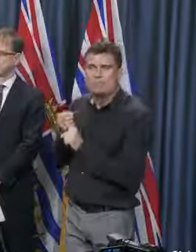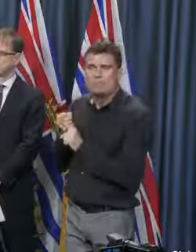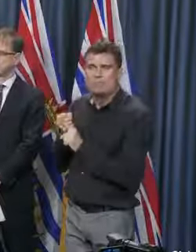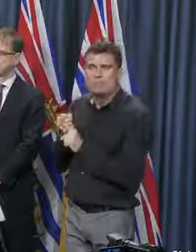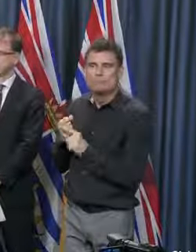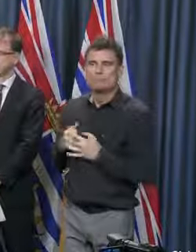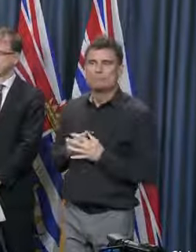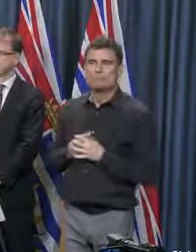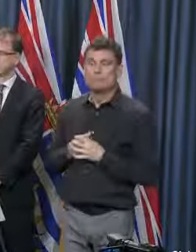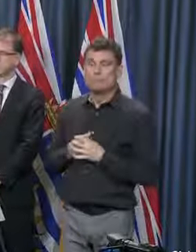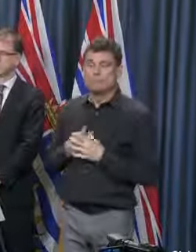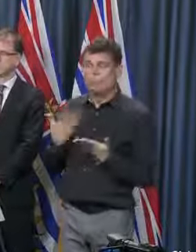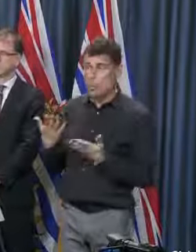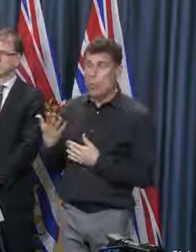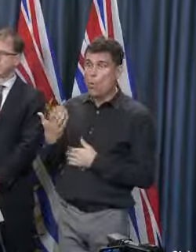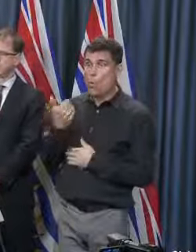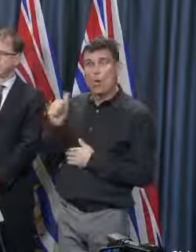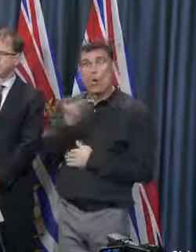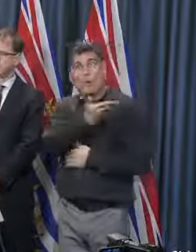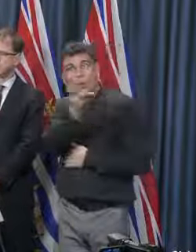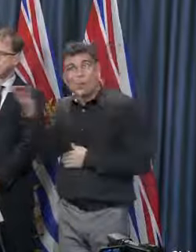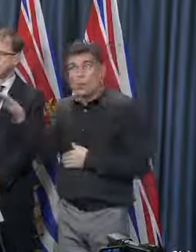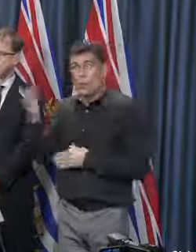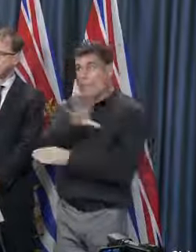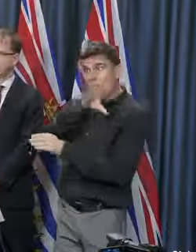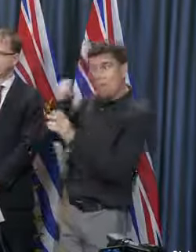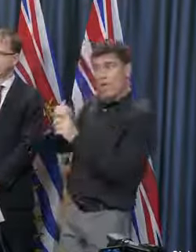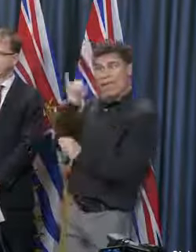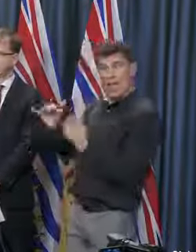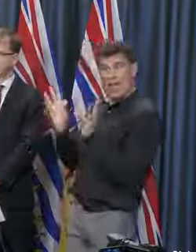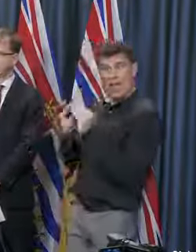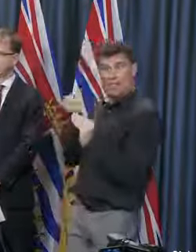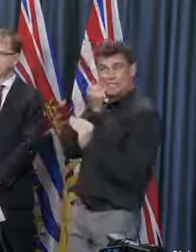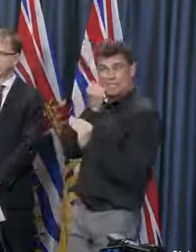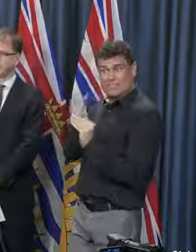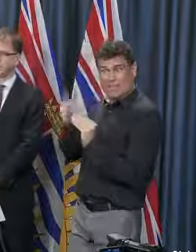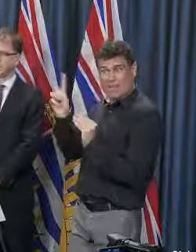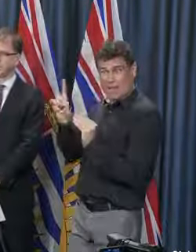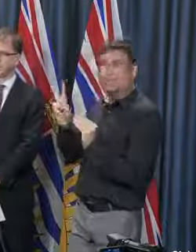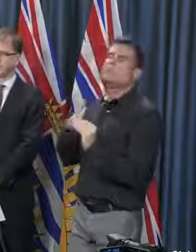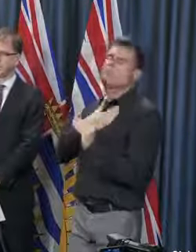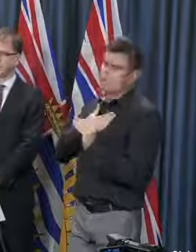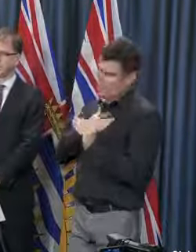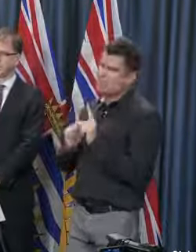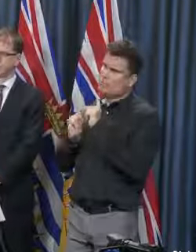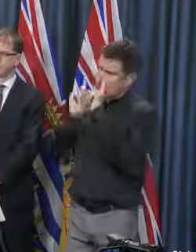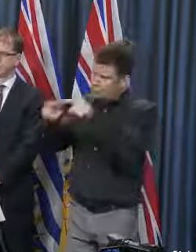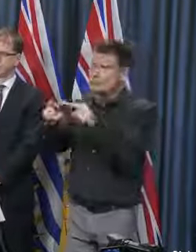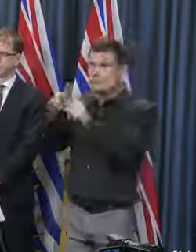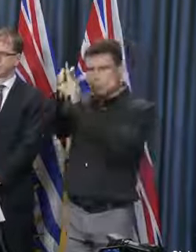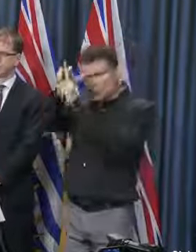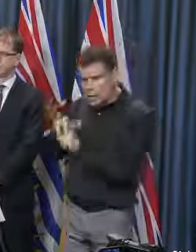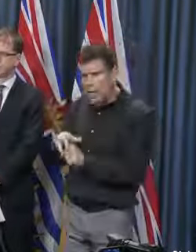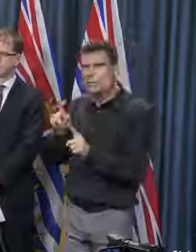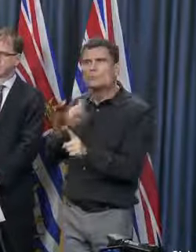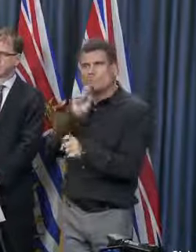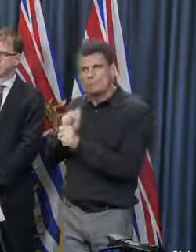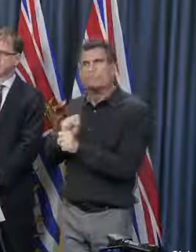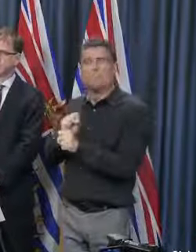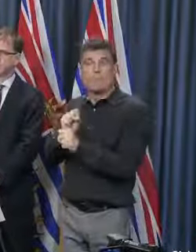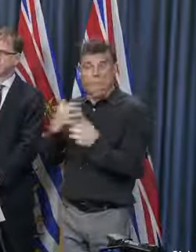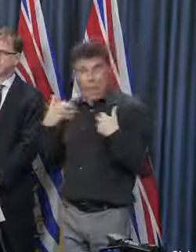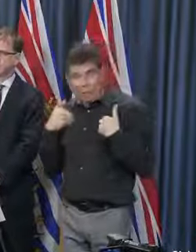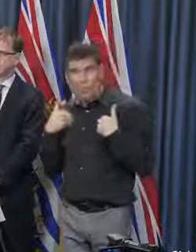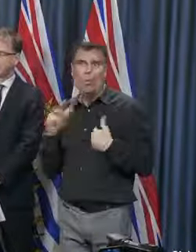statement, needs to self-isolate immediately. They should not be at work, they should not be at